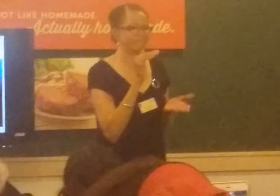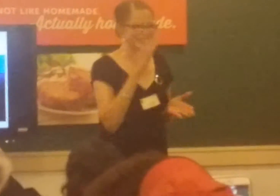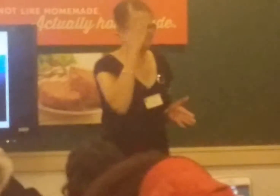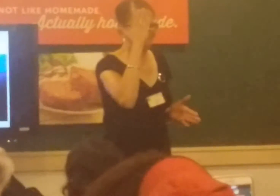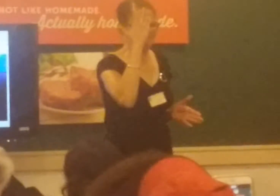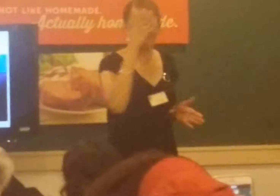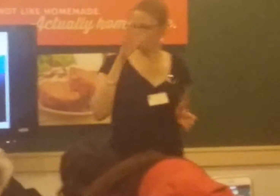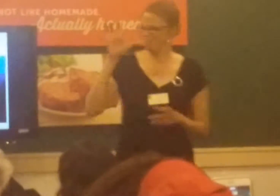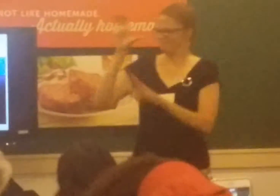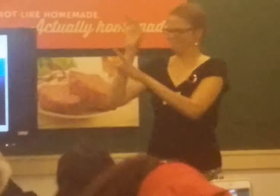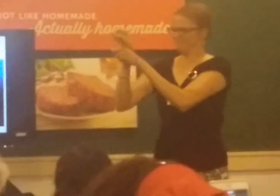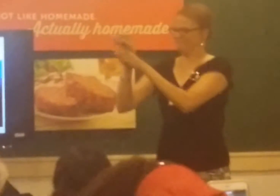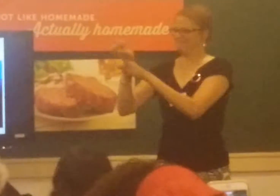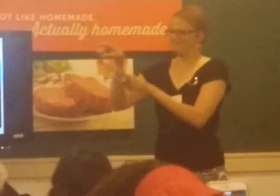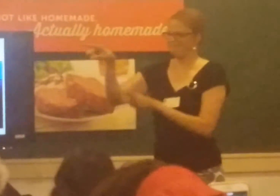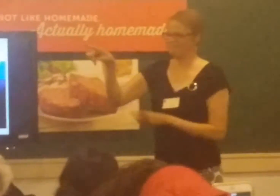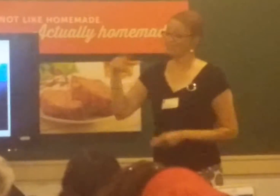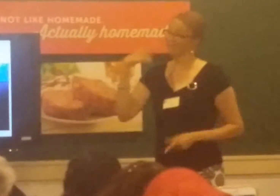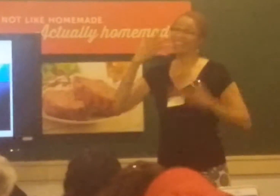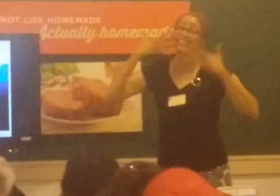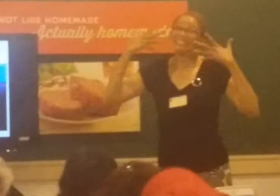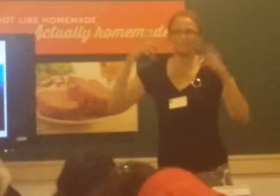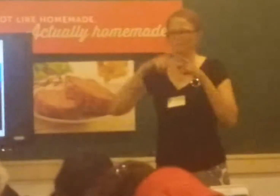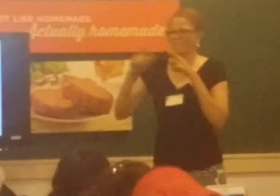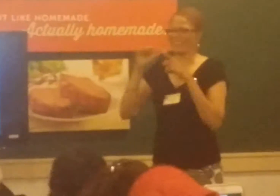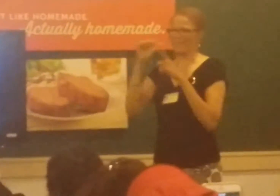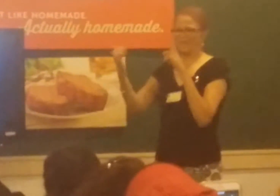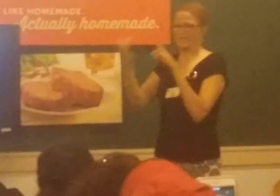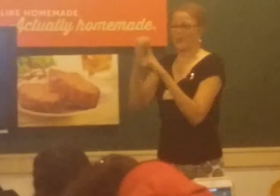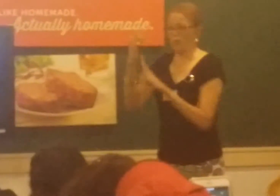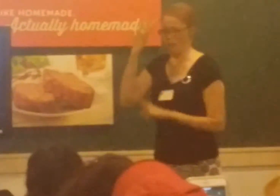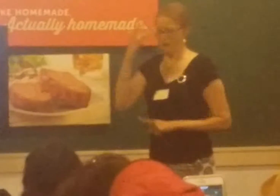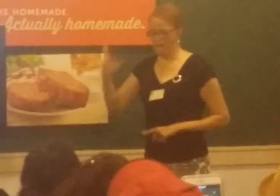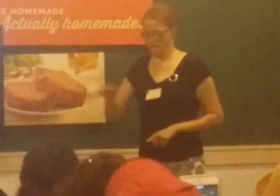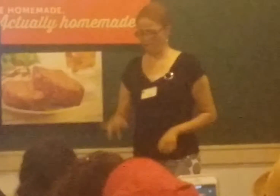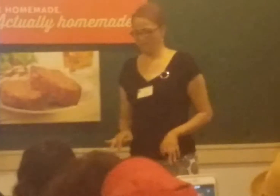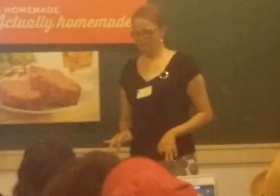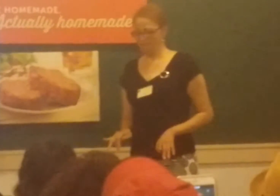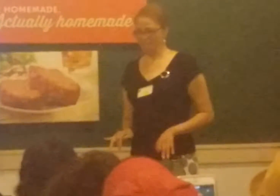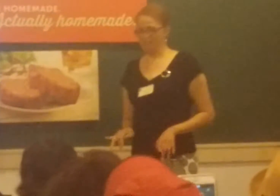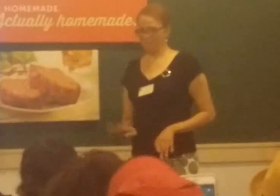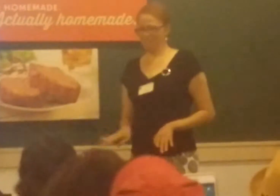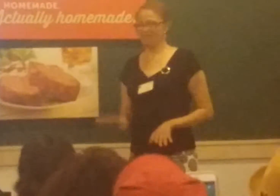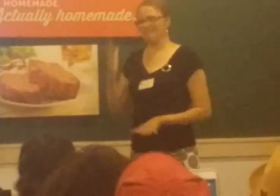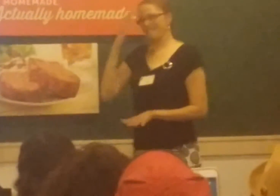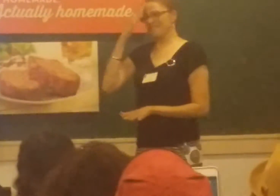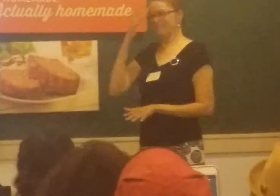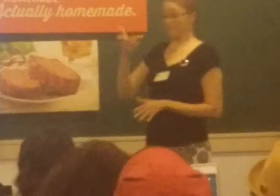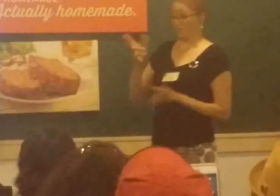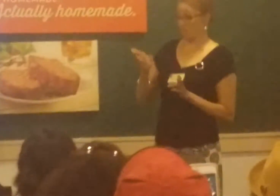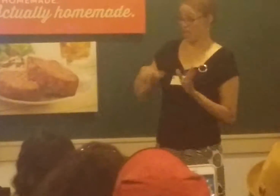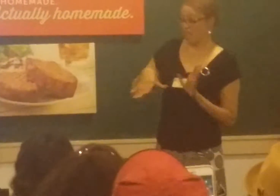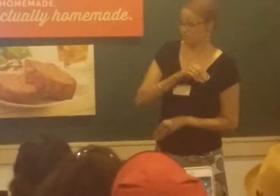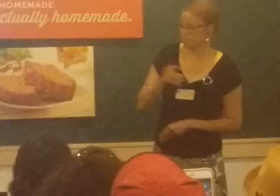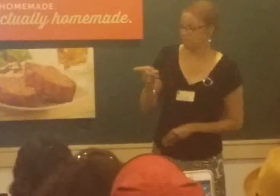of things that are unclear. You can see that. You can see the smile, but that person can't fool you because you saw that tapping. So